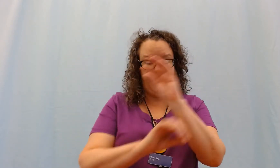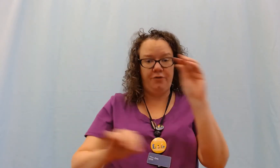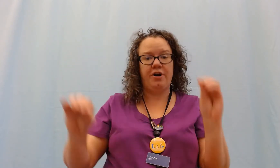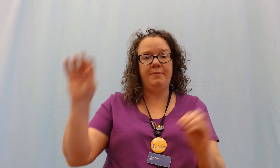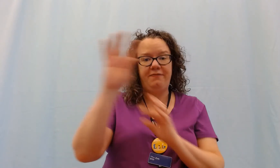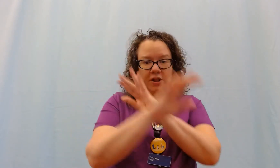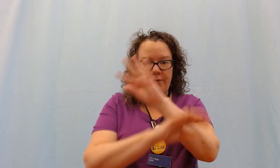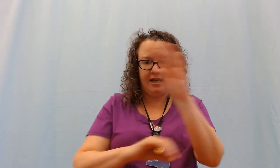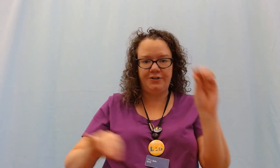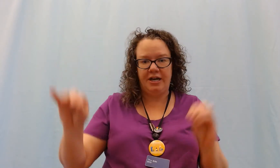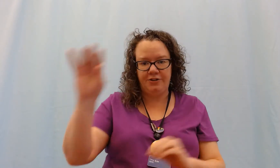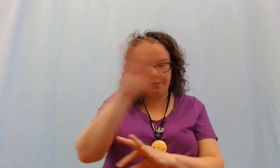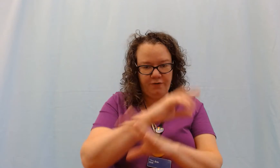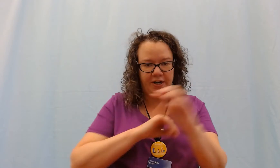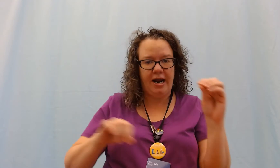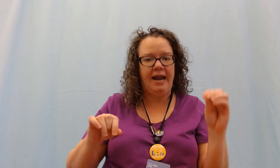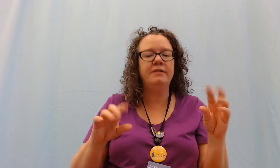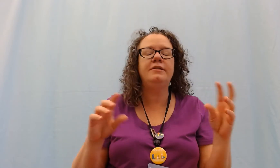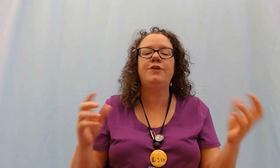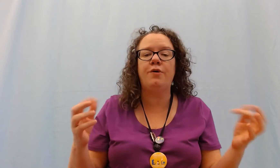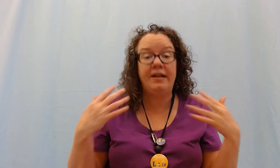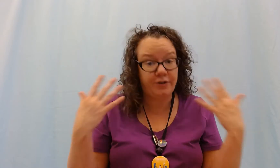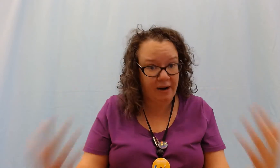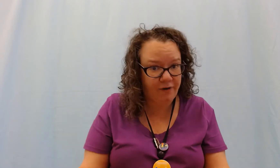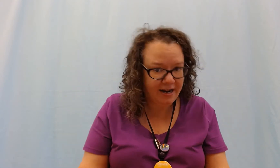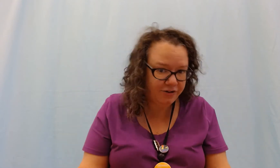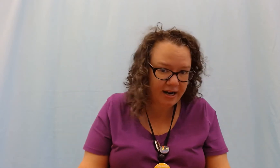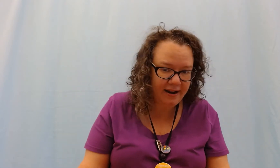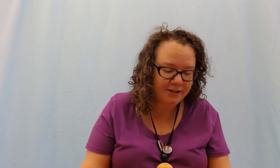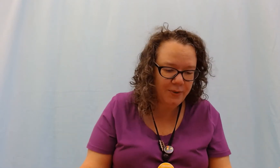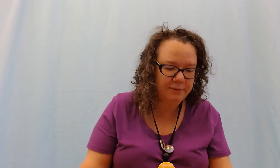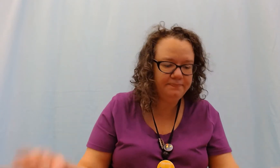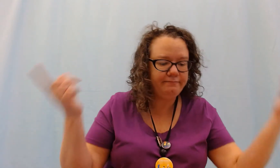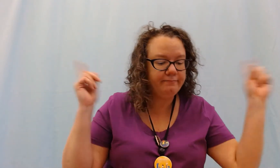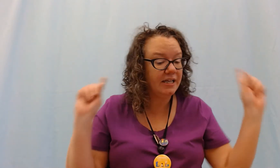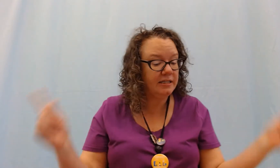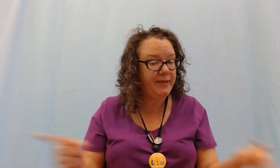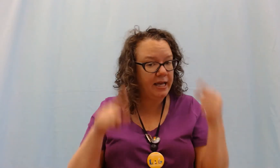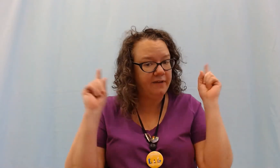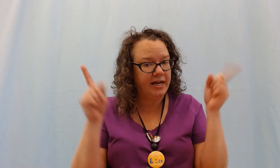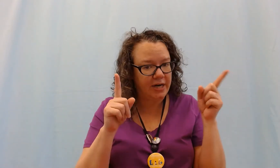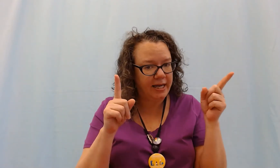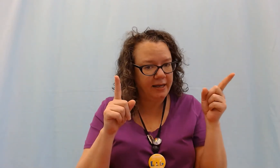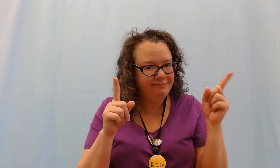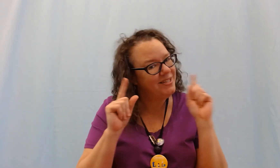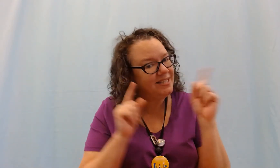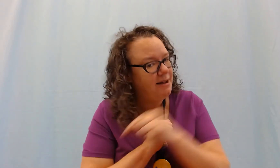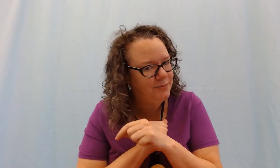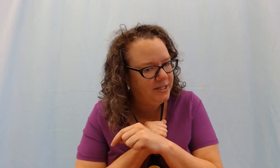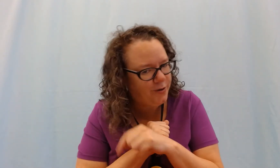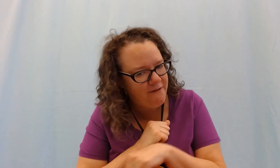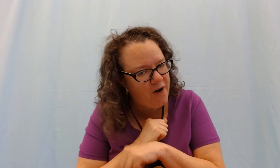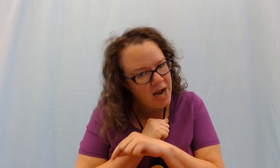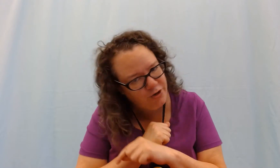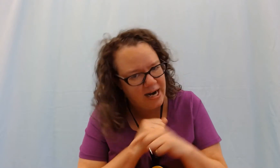They're going to be following as you're moving your hands. So it's great for eye tracking as well. Speaking of eye tracking, this next one is great for eye tracking